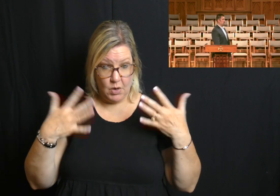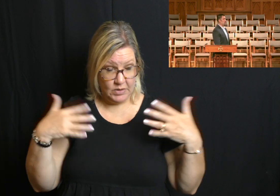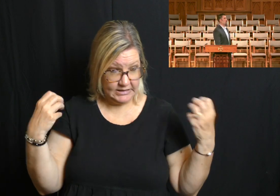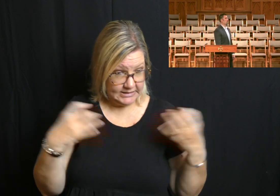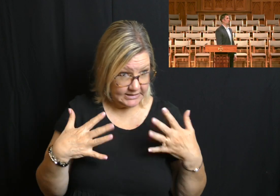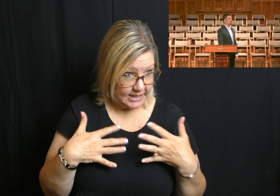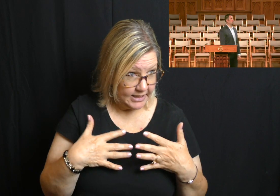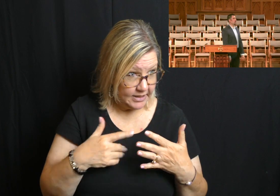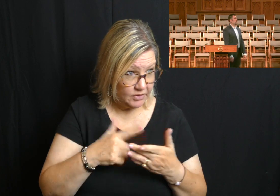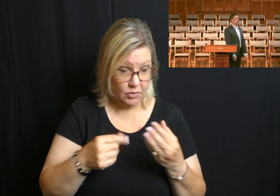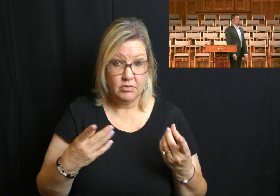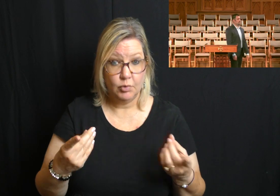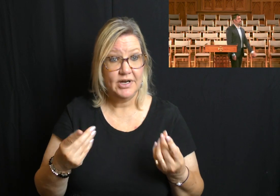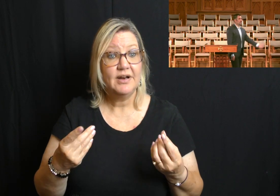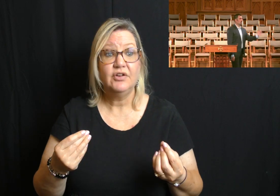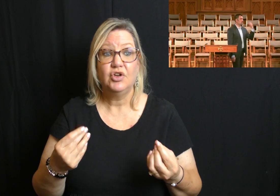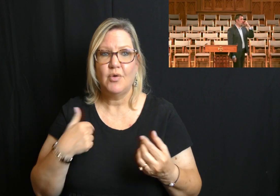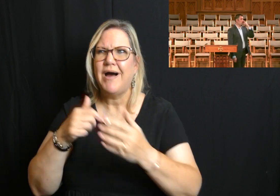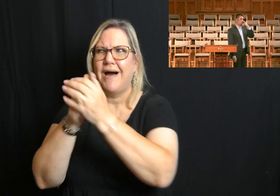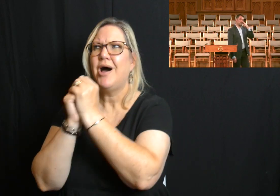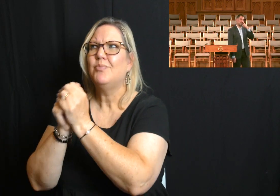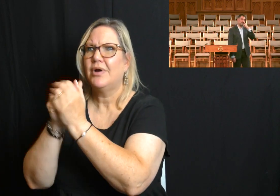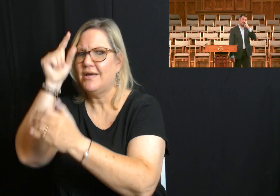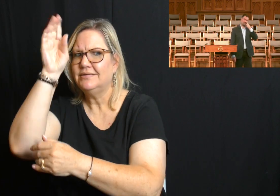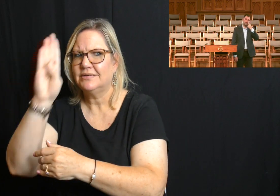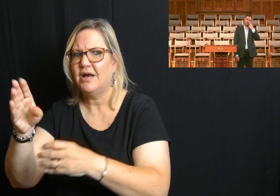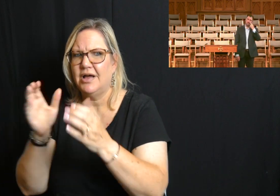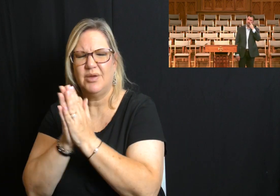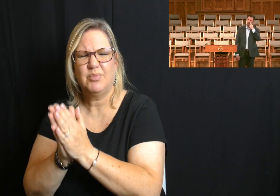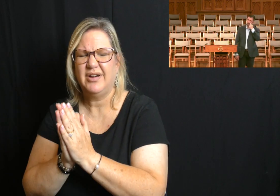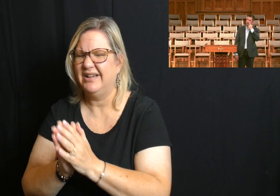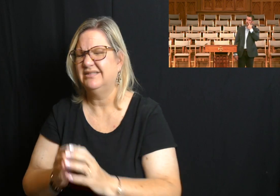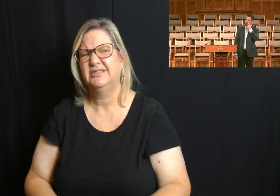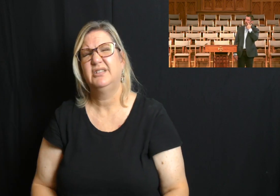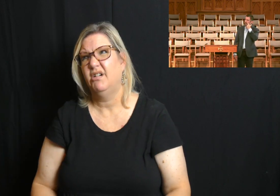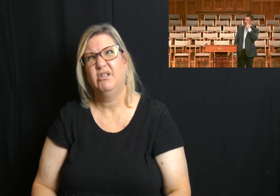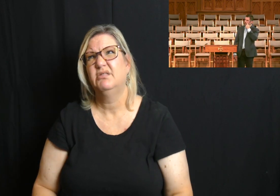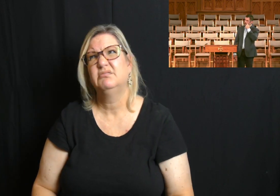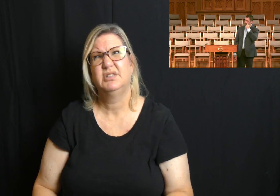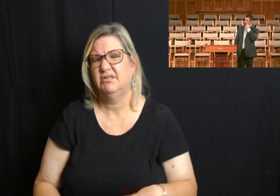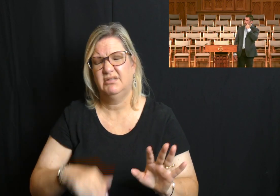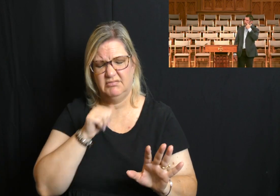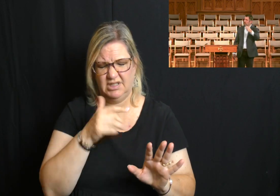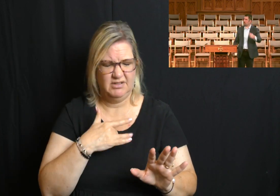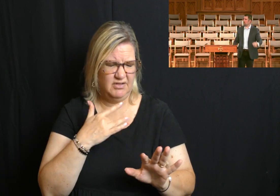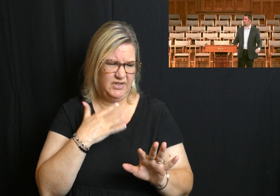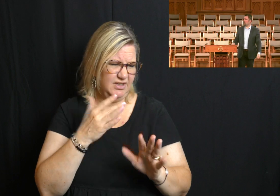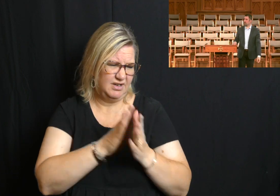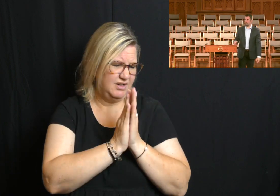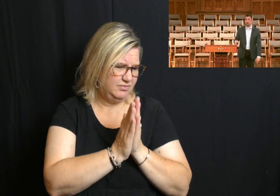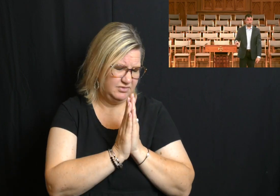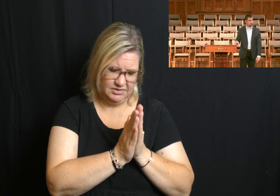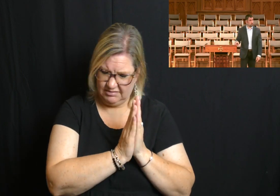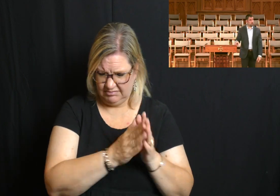I struggle. Let's sing a song. I don't want to sing a song to God right now. He's stressing me out.